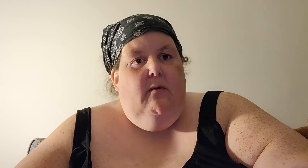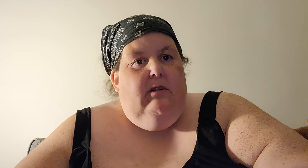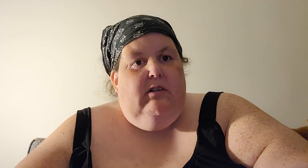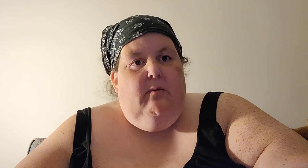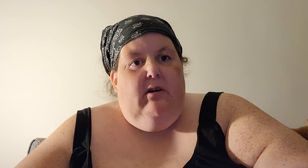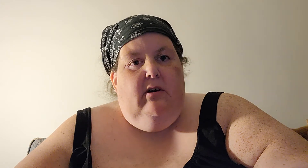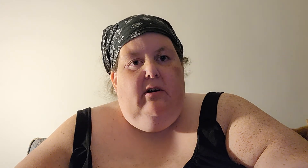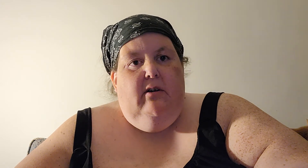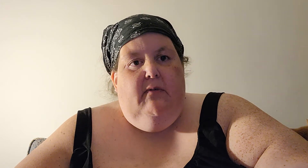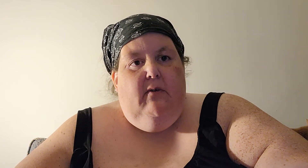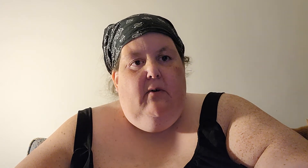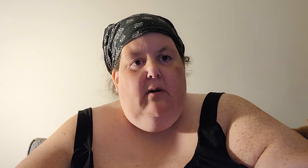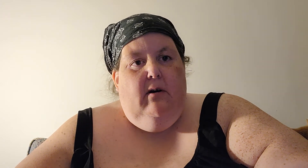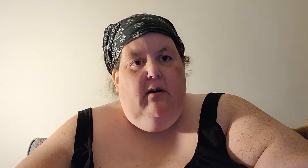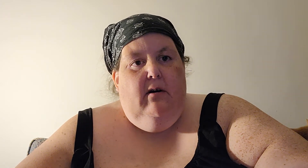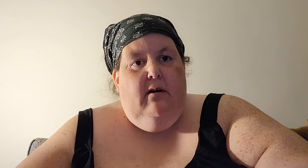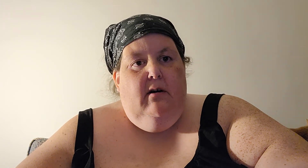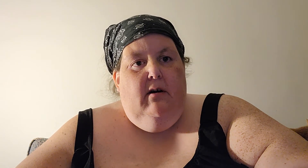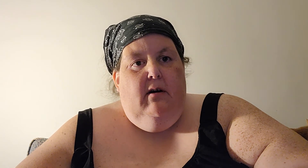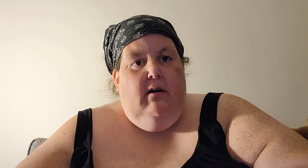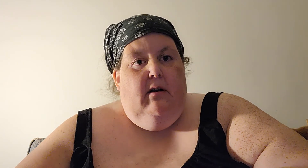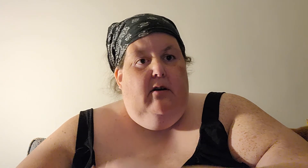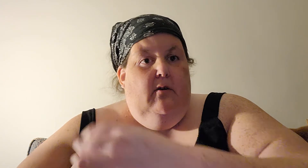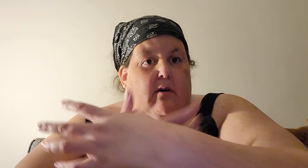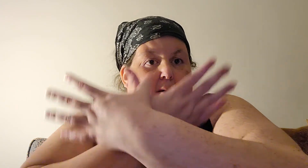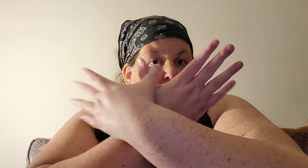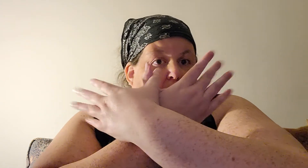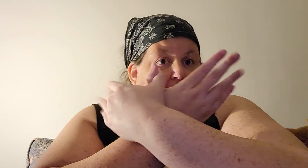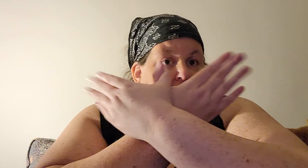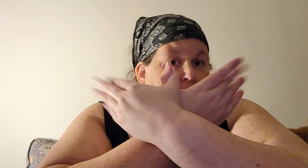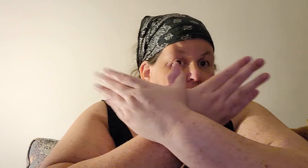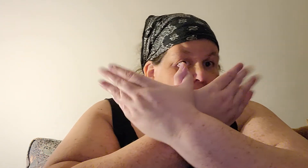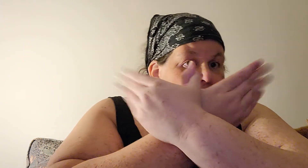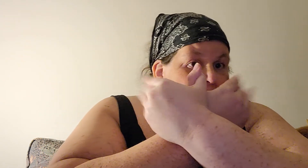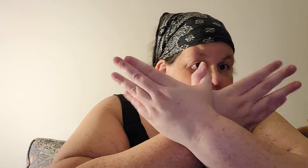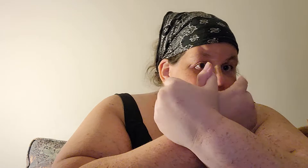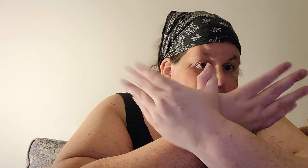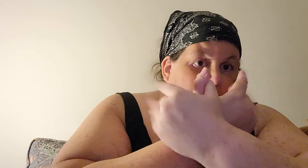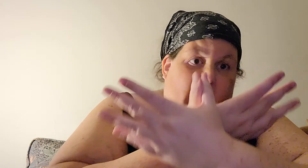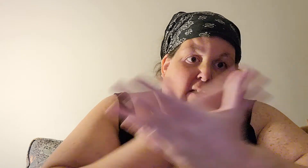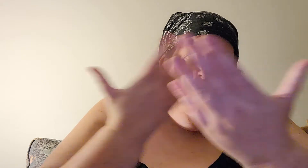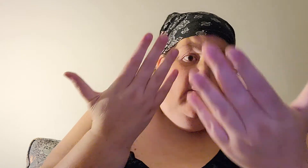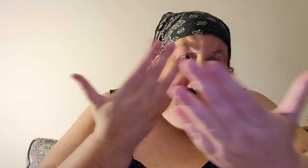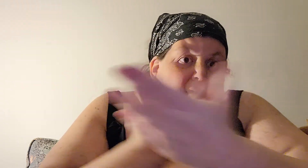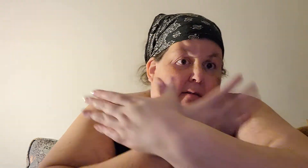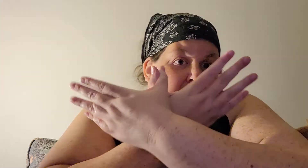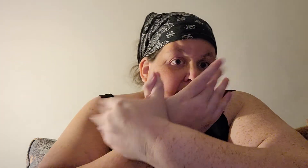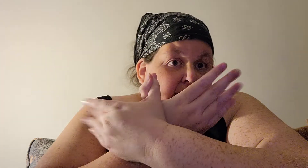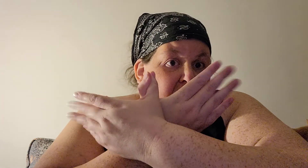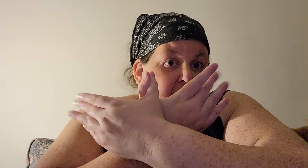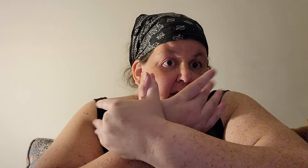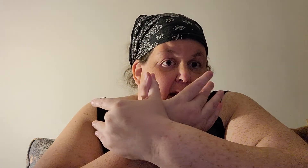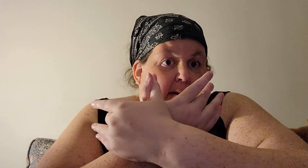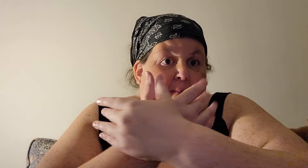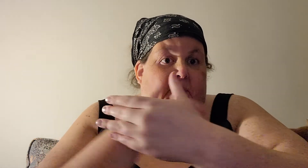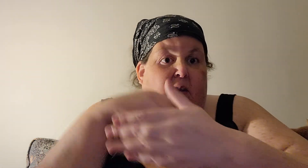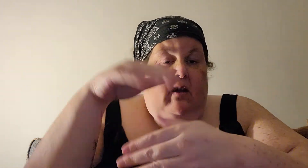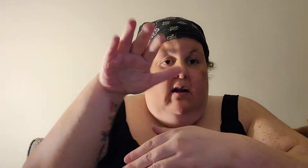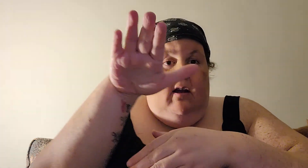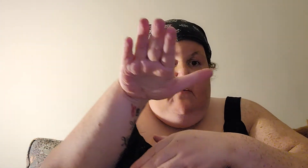what's the word for, you know, butterfly? Well, it's butterfly. If you